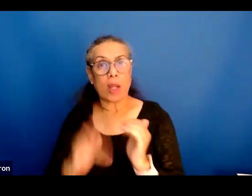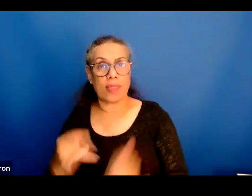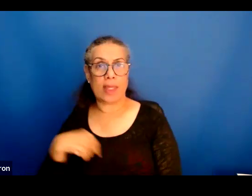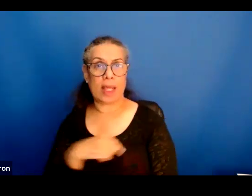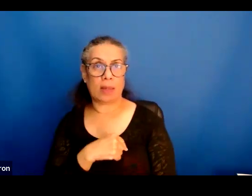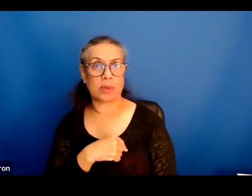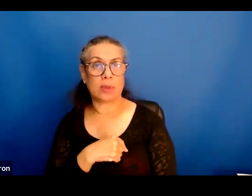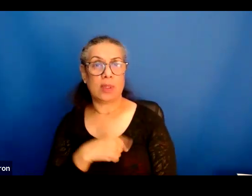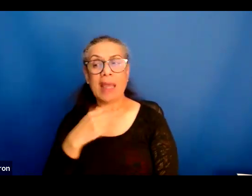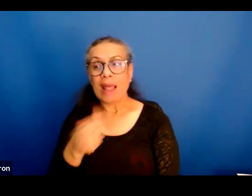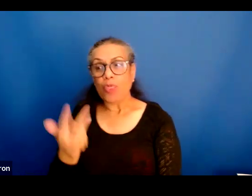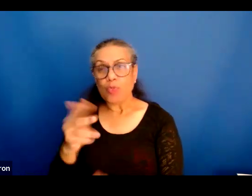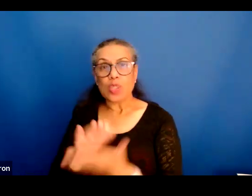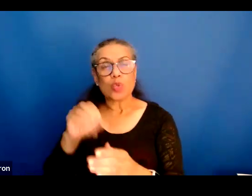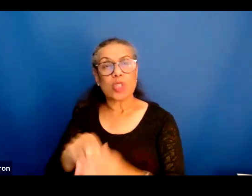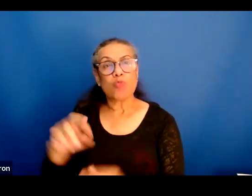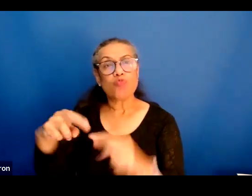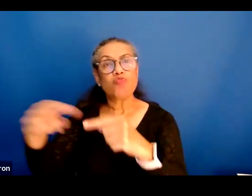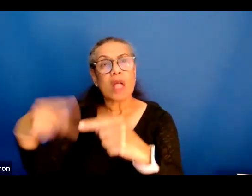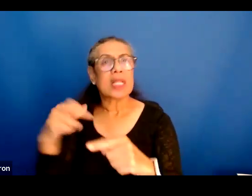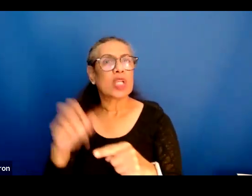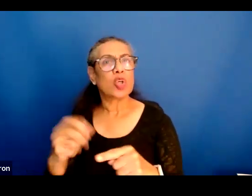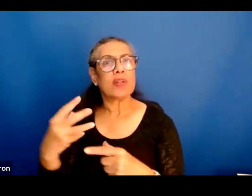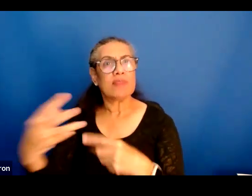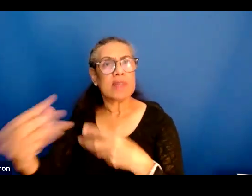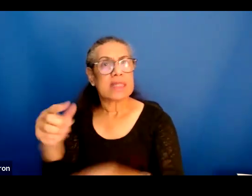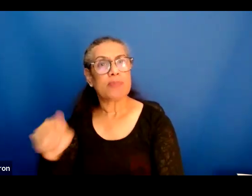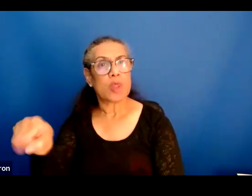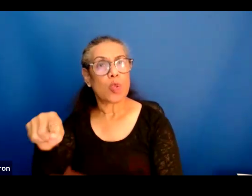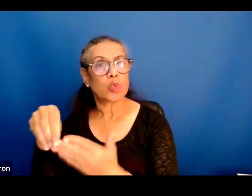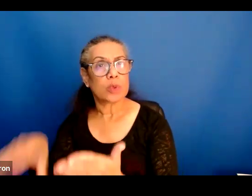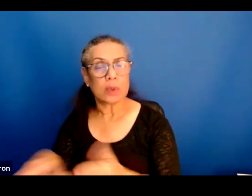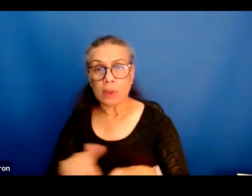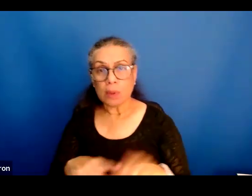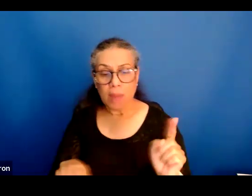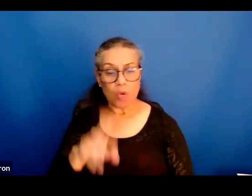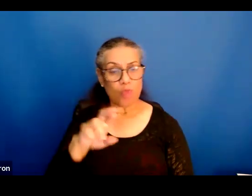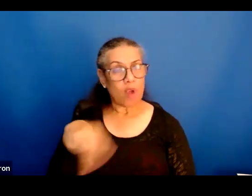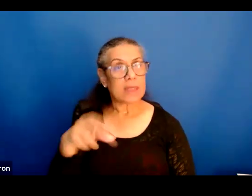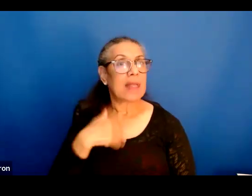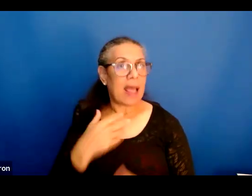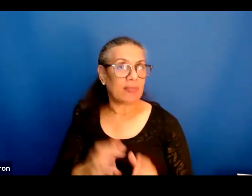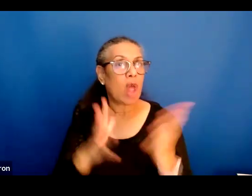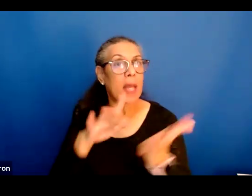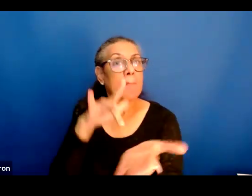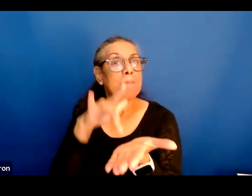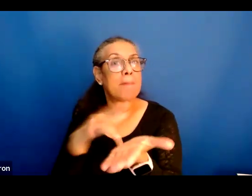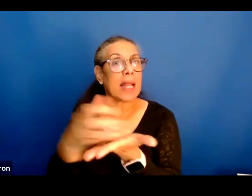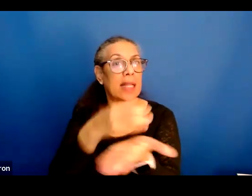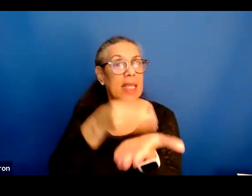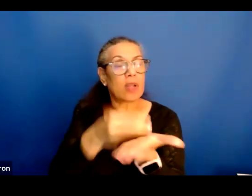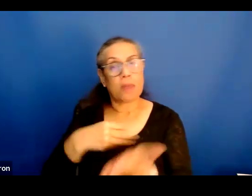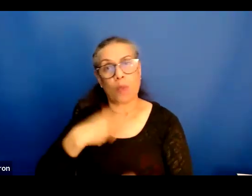least 4 other schools in Roslindale that could have absorbed them. However, Roslindale has a high number of middle income and